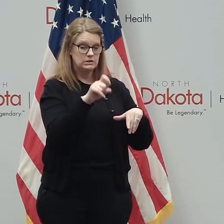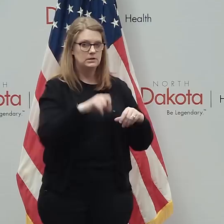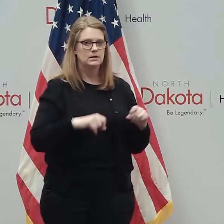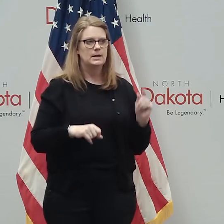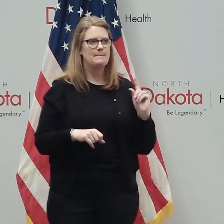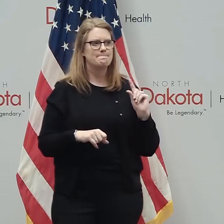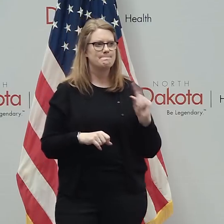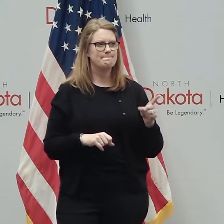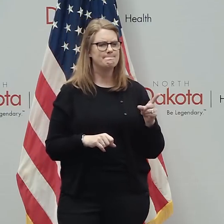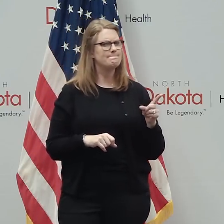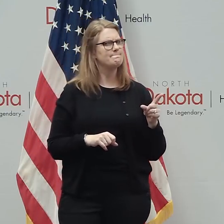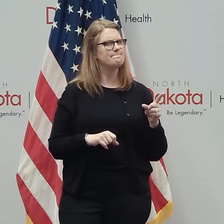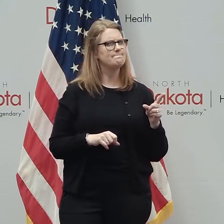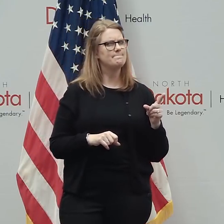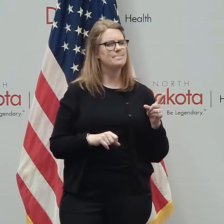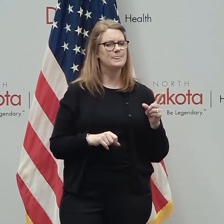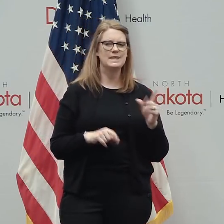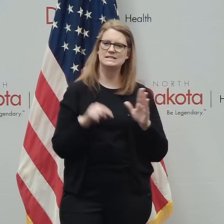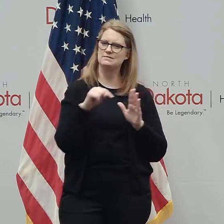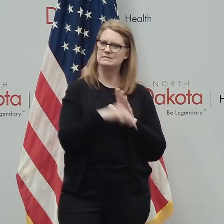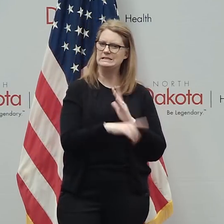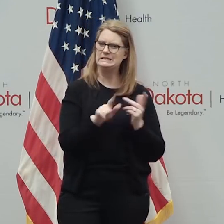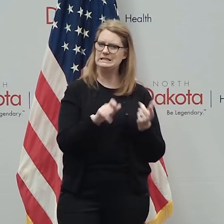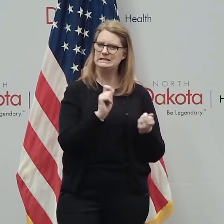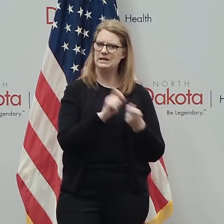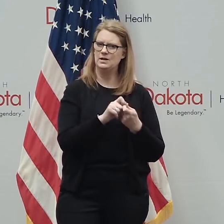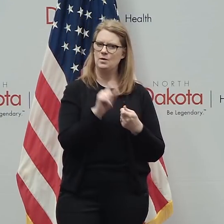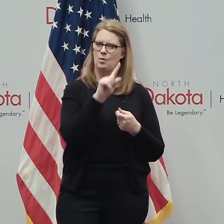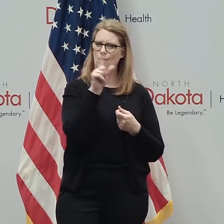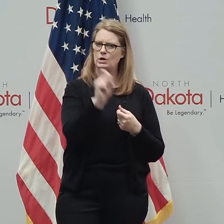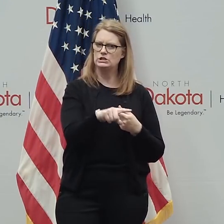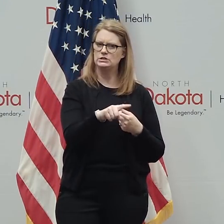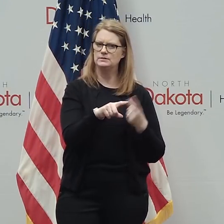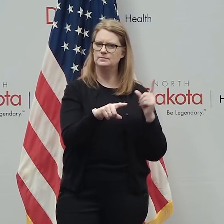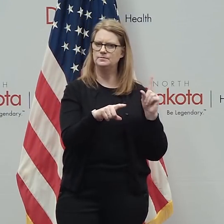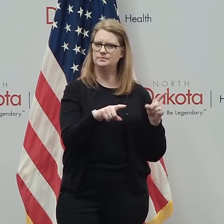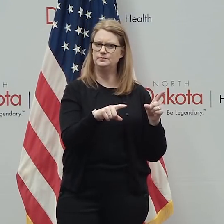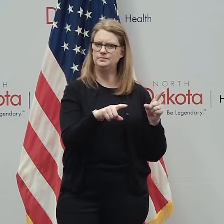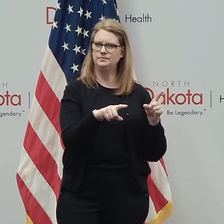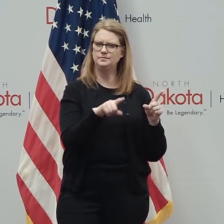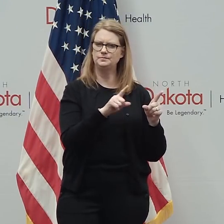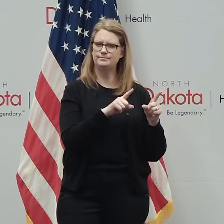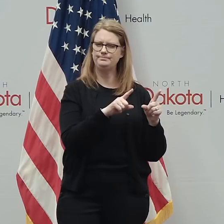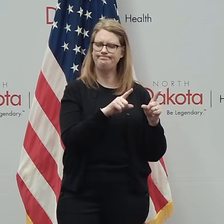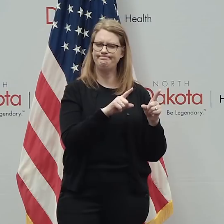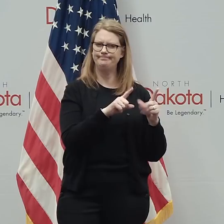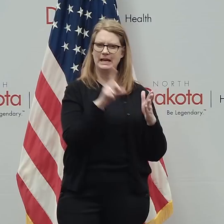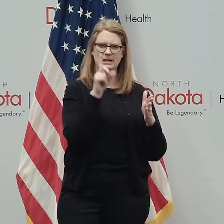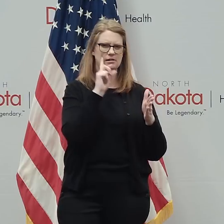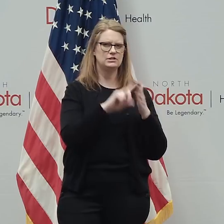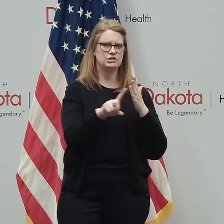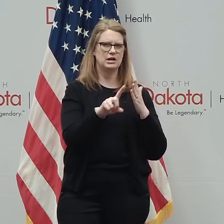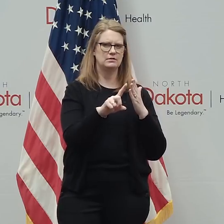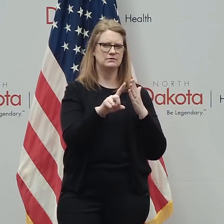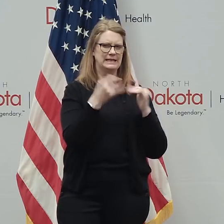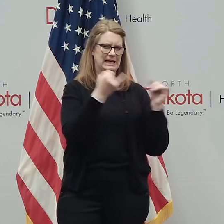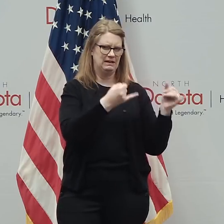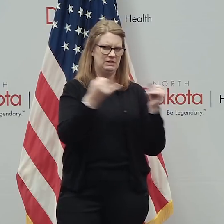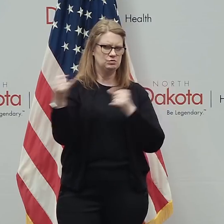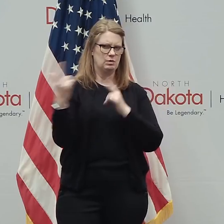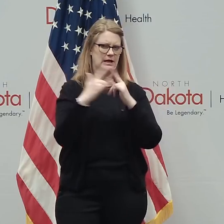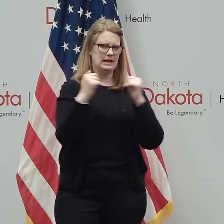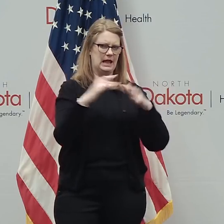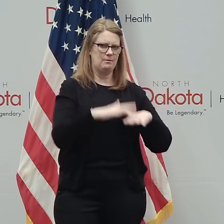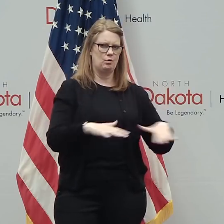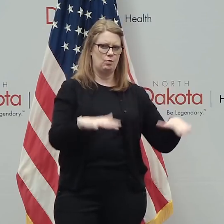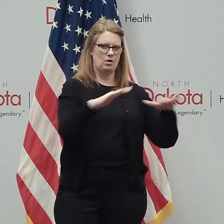That is a detailed question that I think I'm going to have to say is you'll have to check campground by campground. I